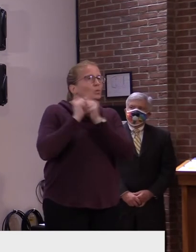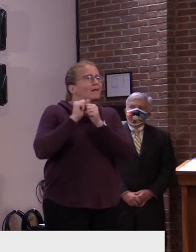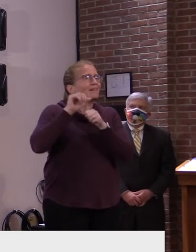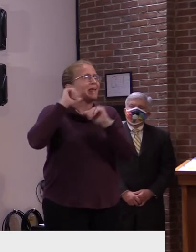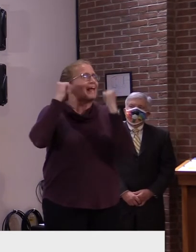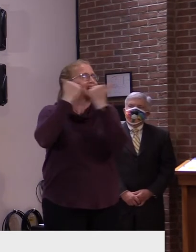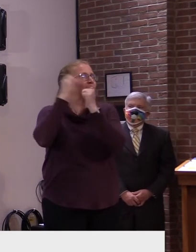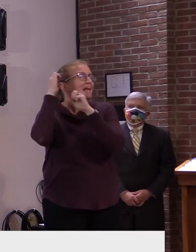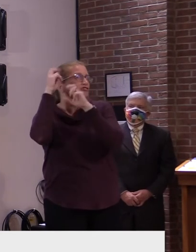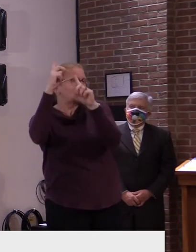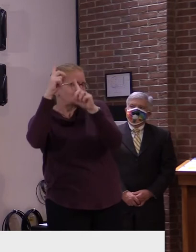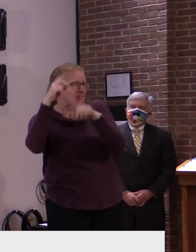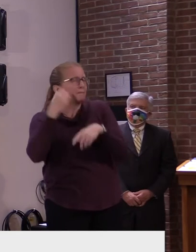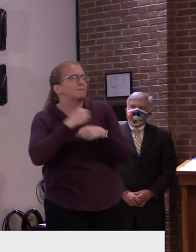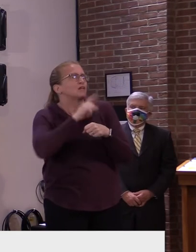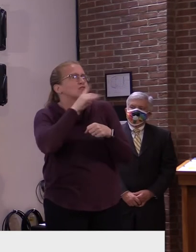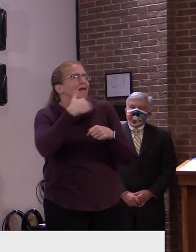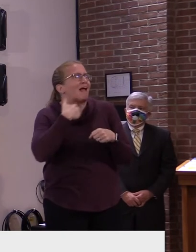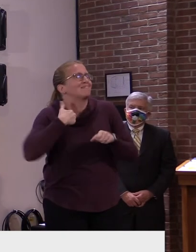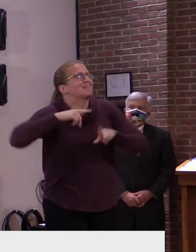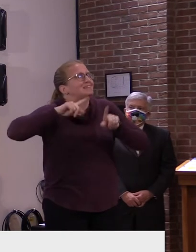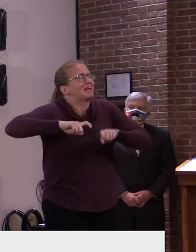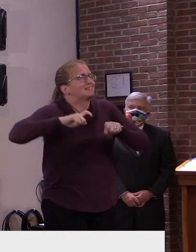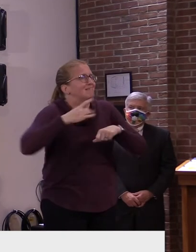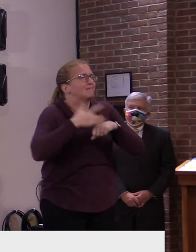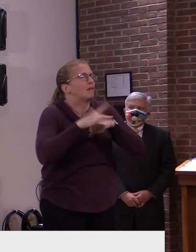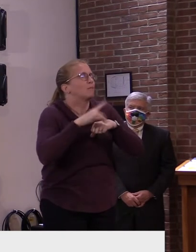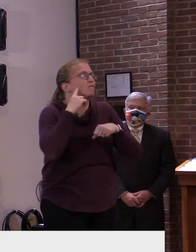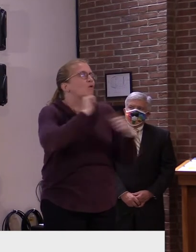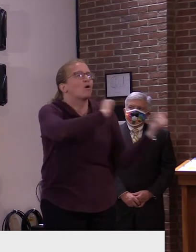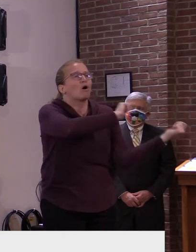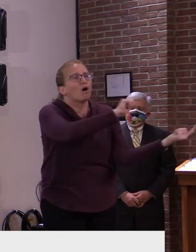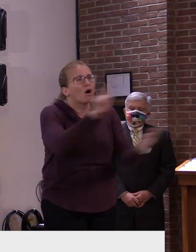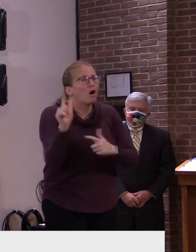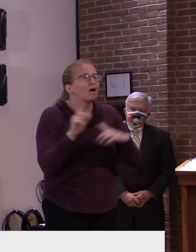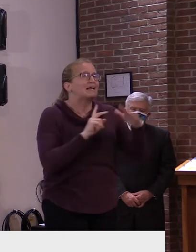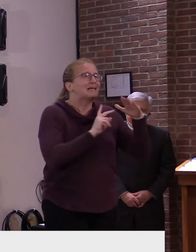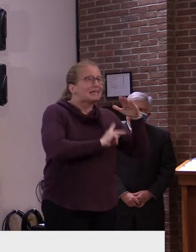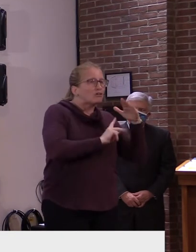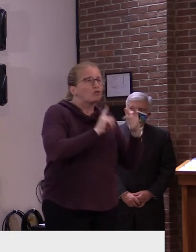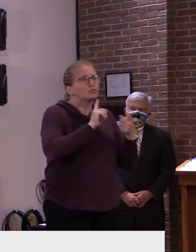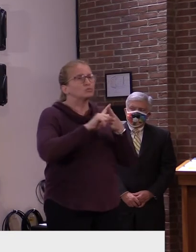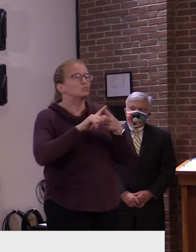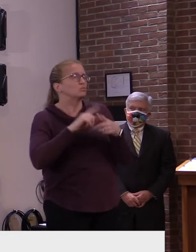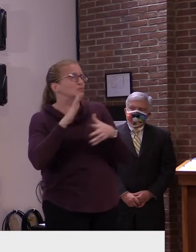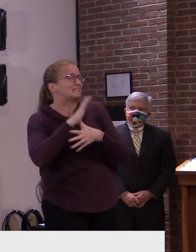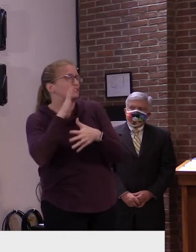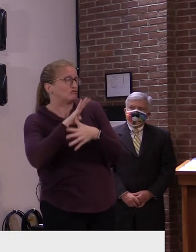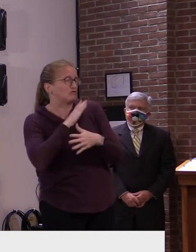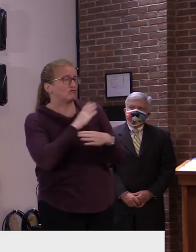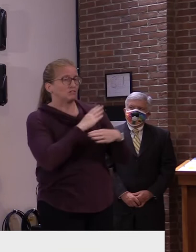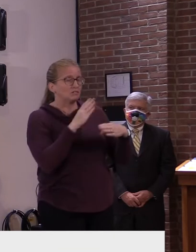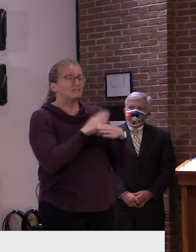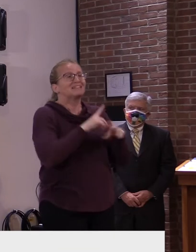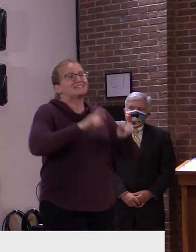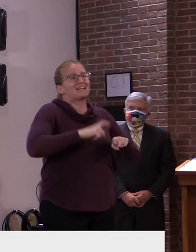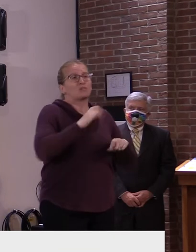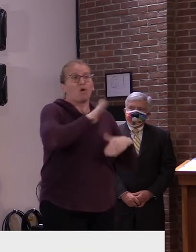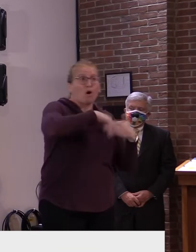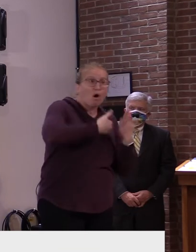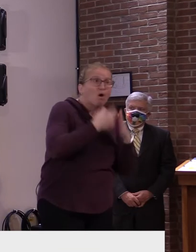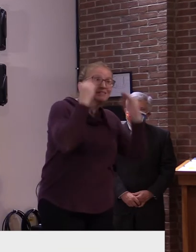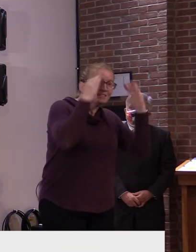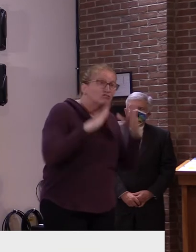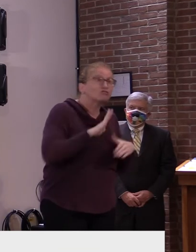testing for k-12 teachers and staff as soon as next week and then starting the week after